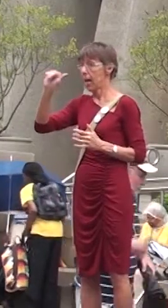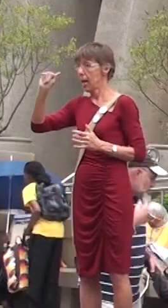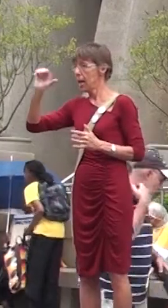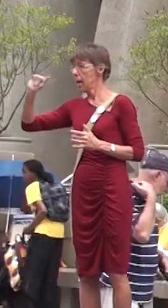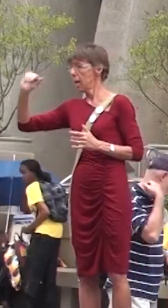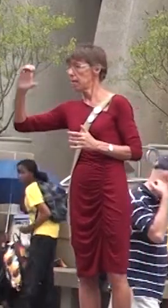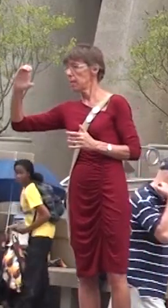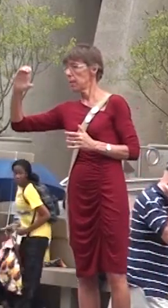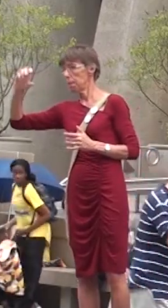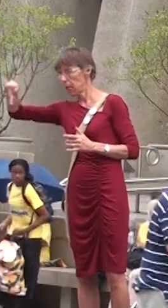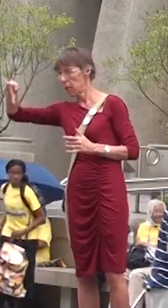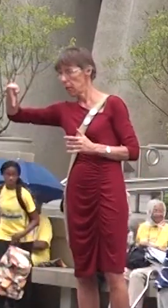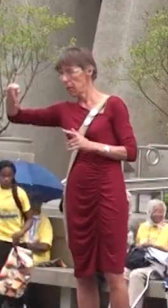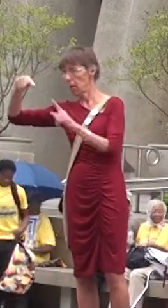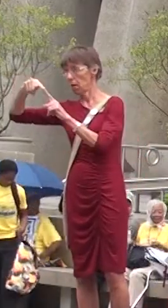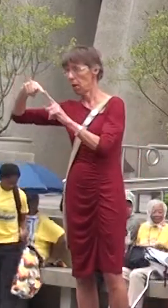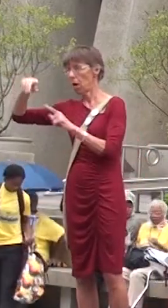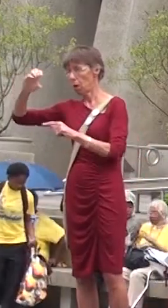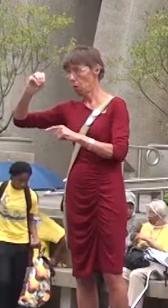Ms. Reed.